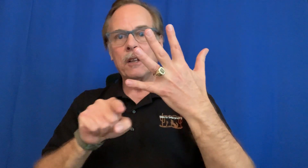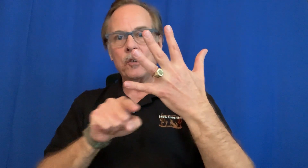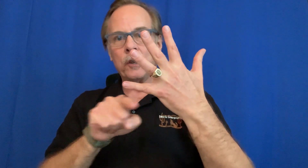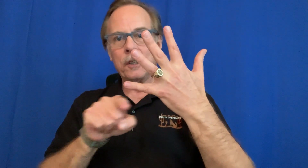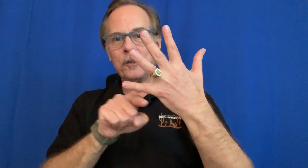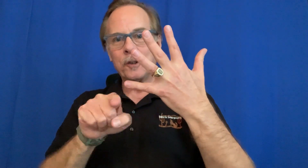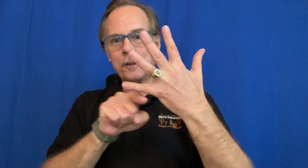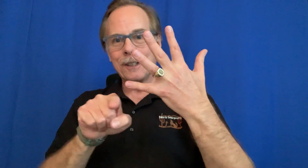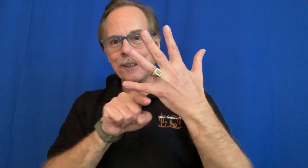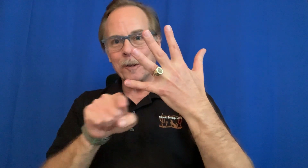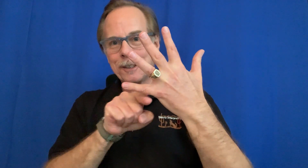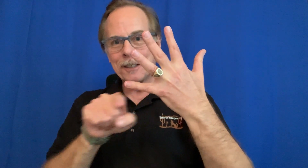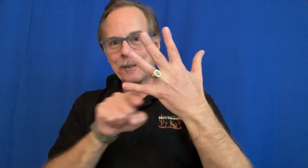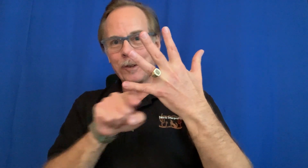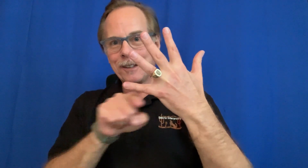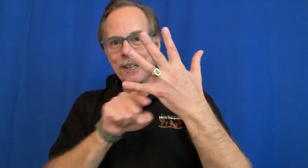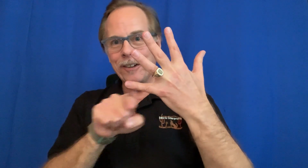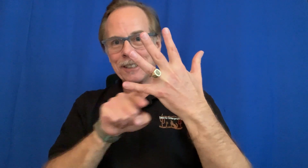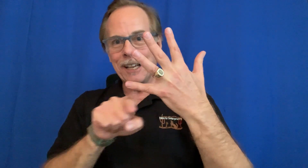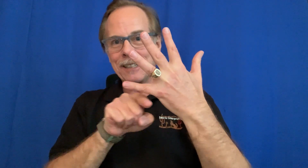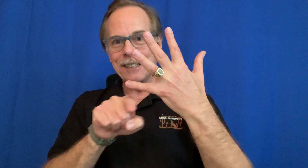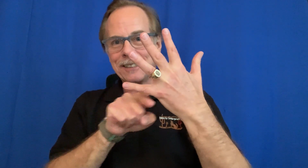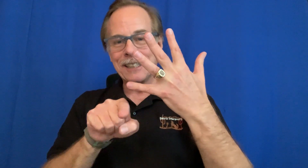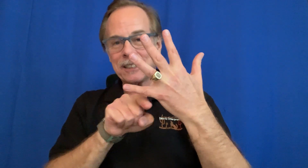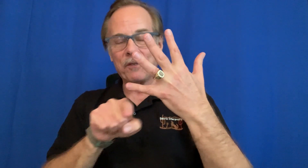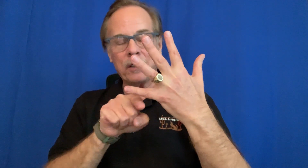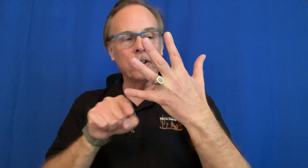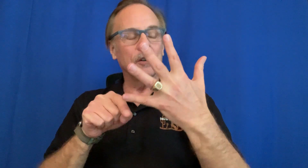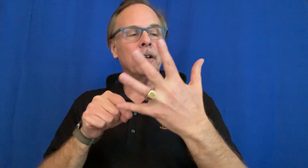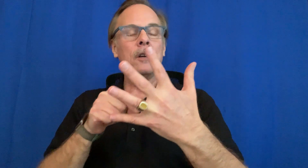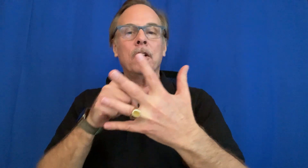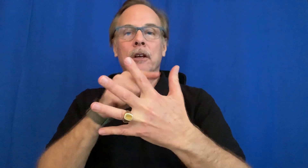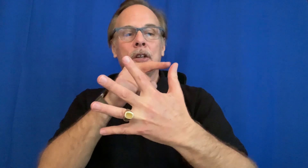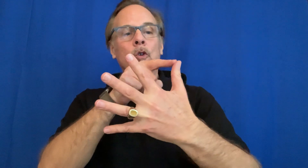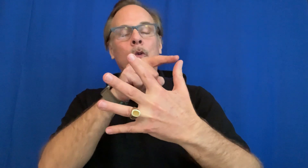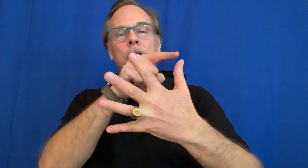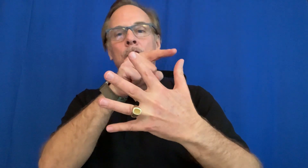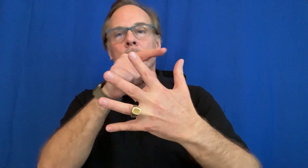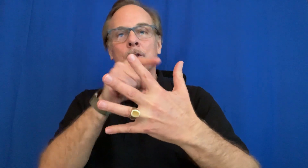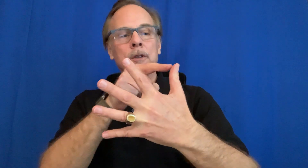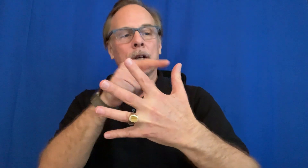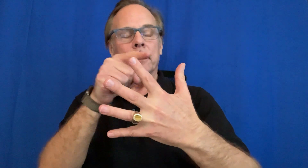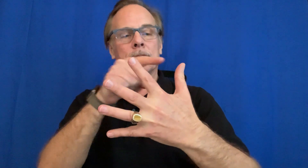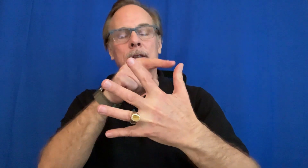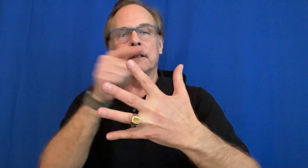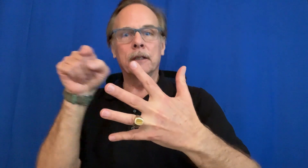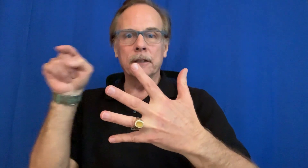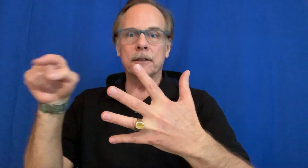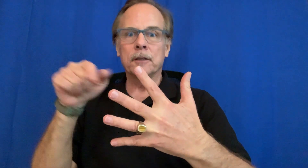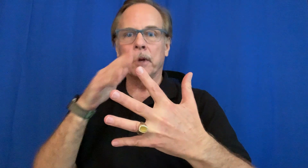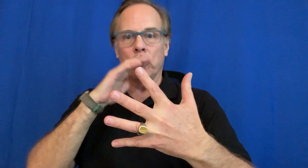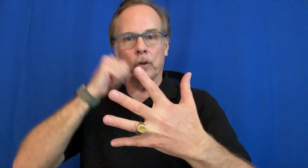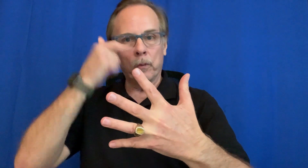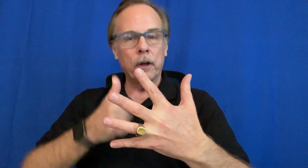You could introduce the little 6th right there as a 6th finger, and you'll introduce, like, this is my older